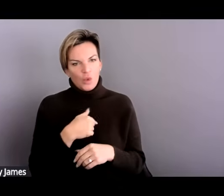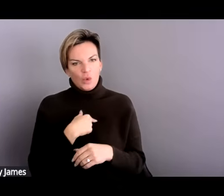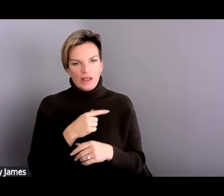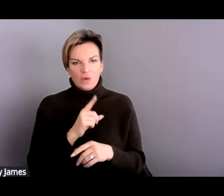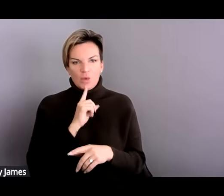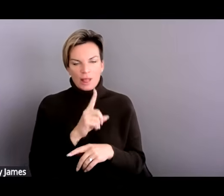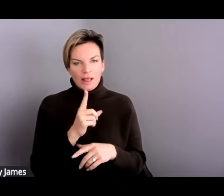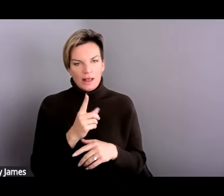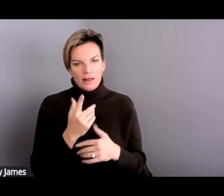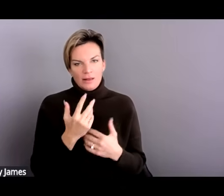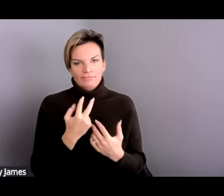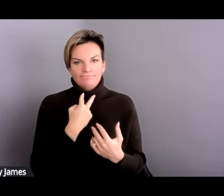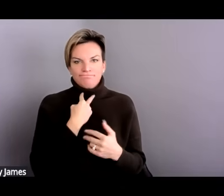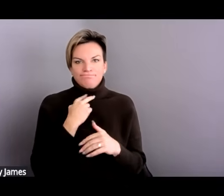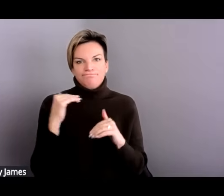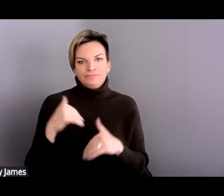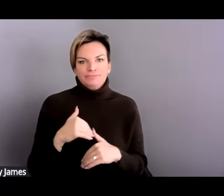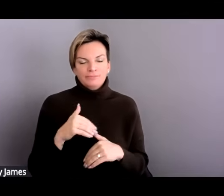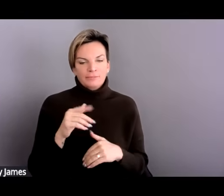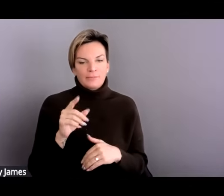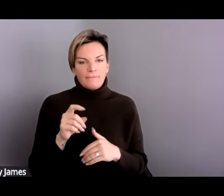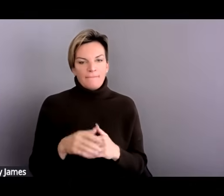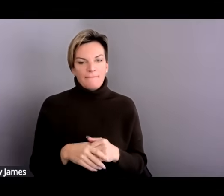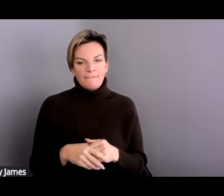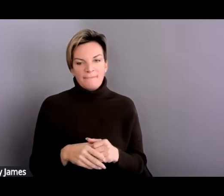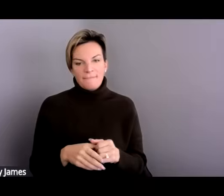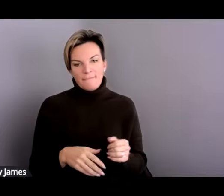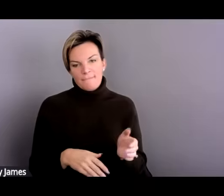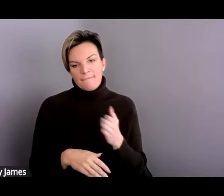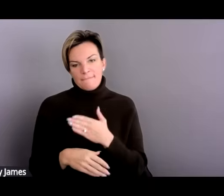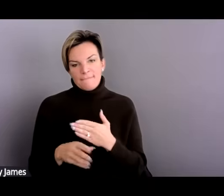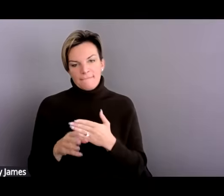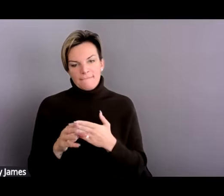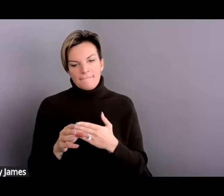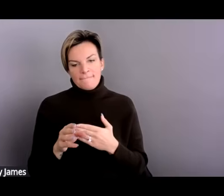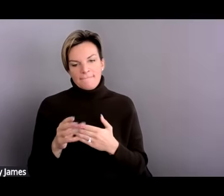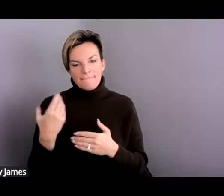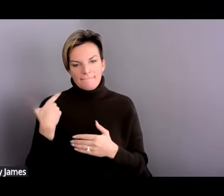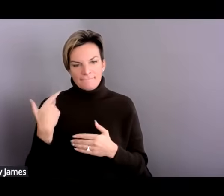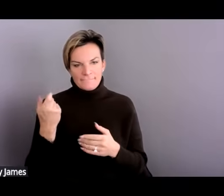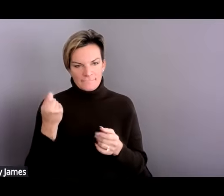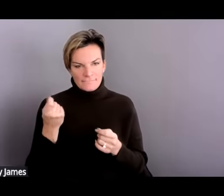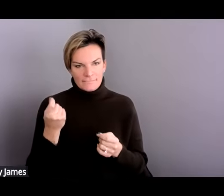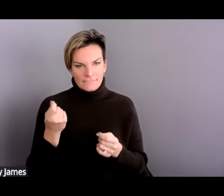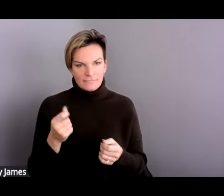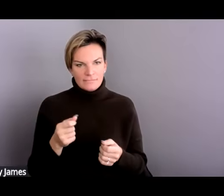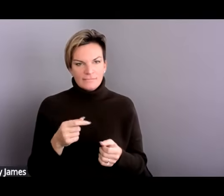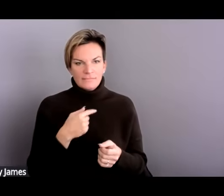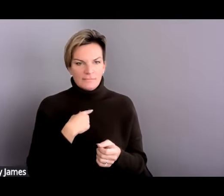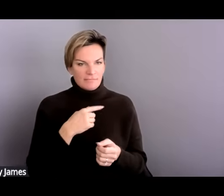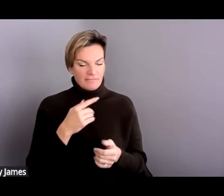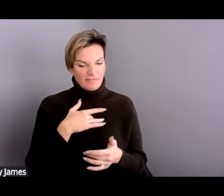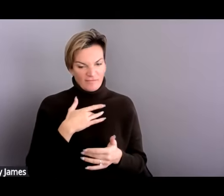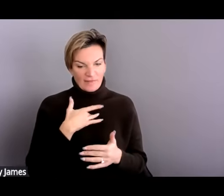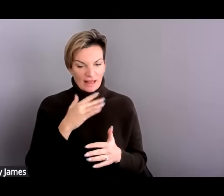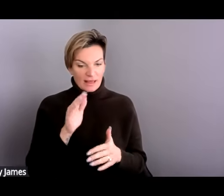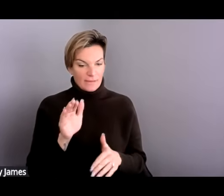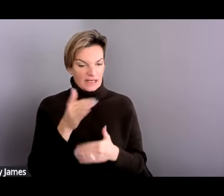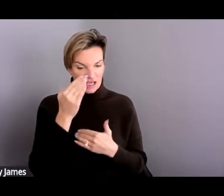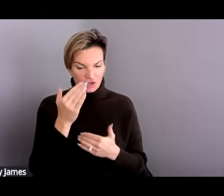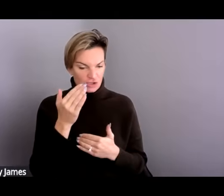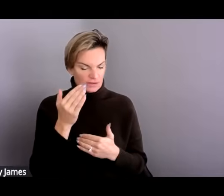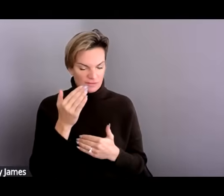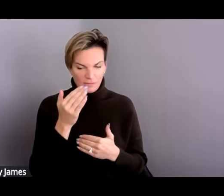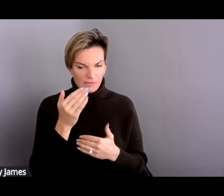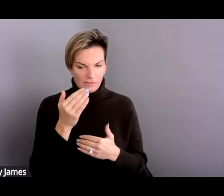at all? I don't see that it's a limitation. But, I would like to hear Director